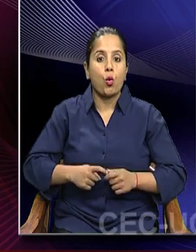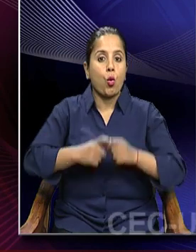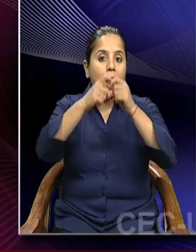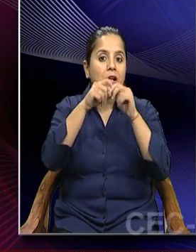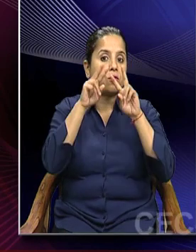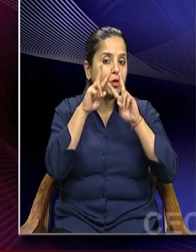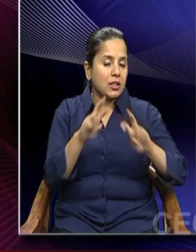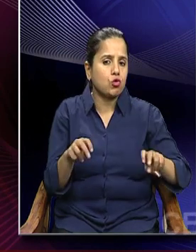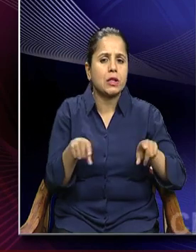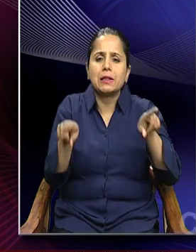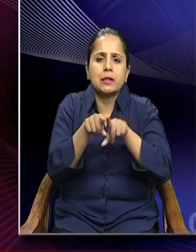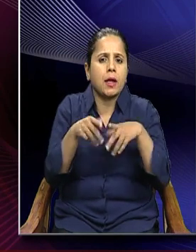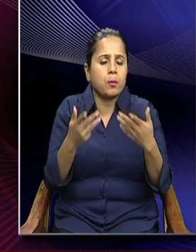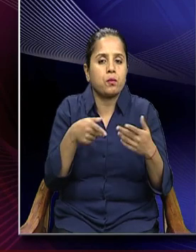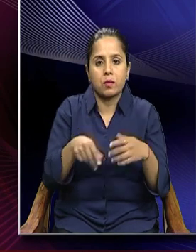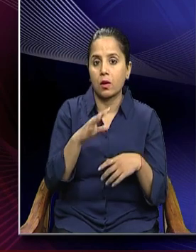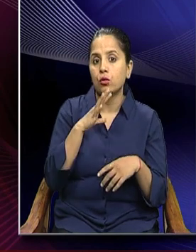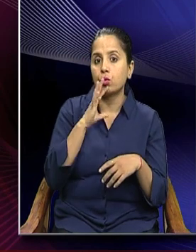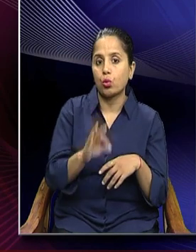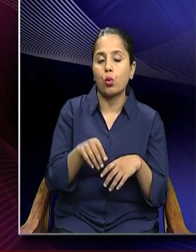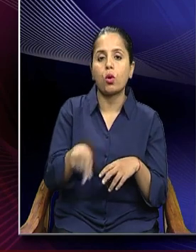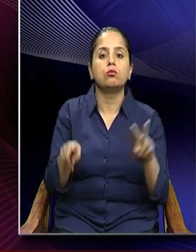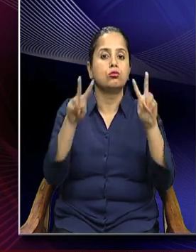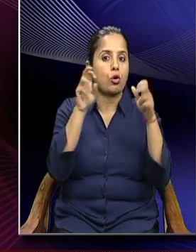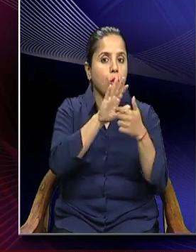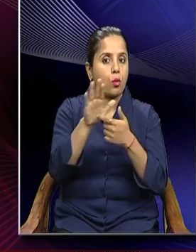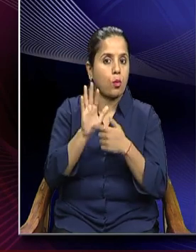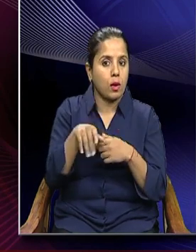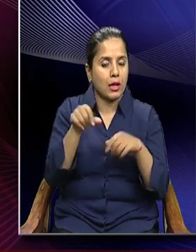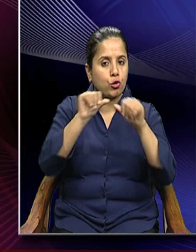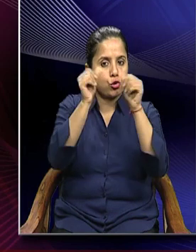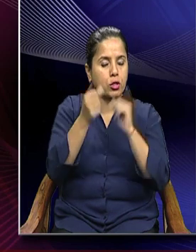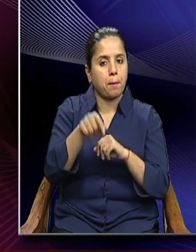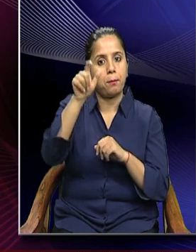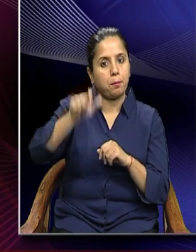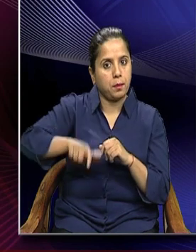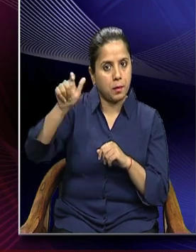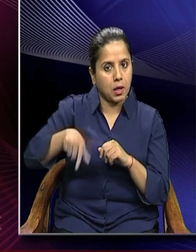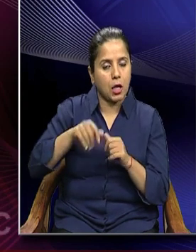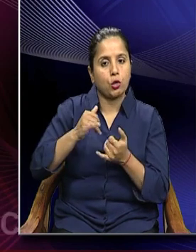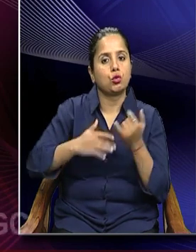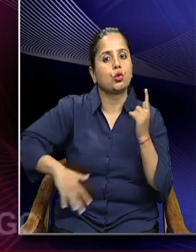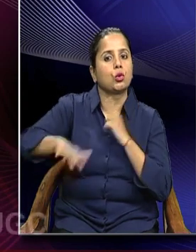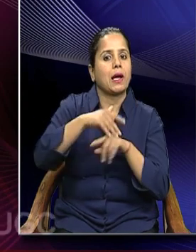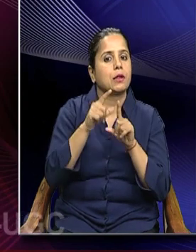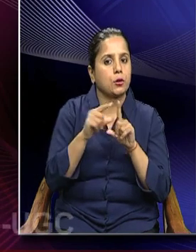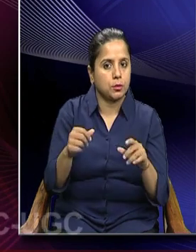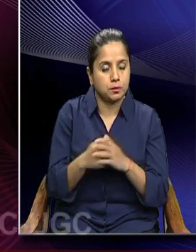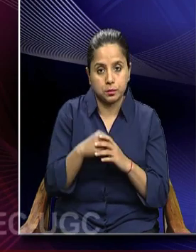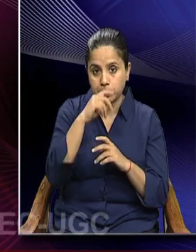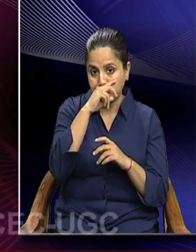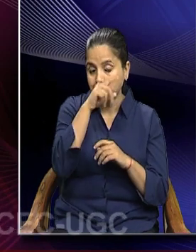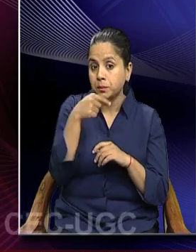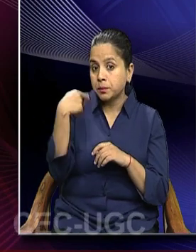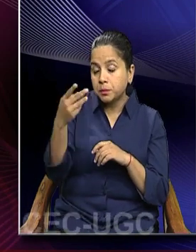research suggests that reality is subjective and it is shaped by individual and the society.